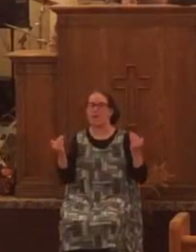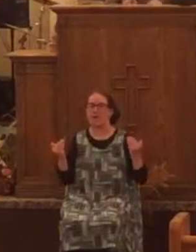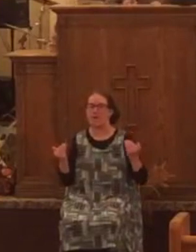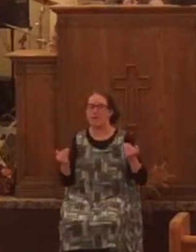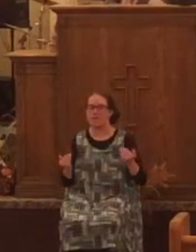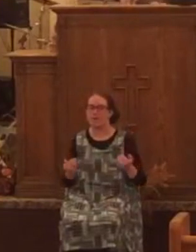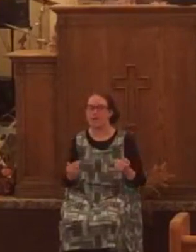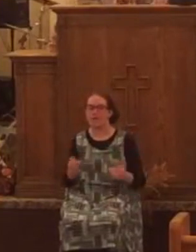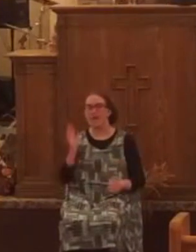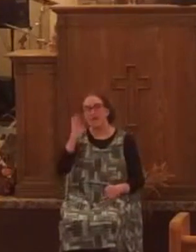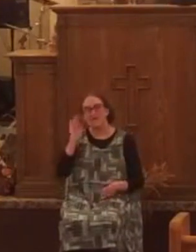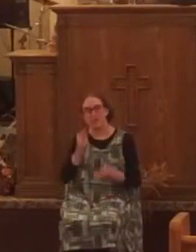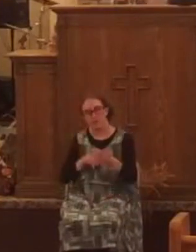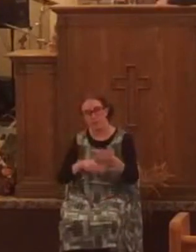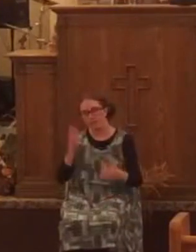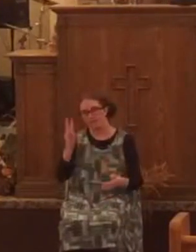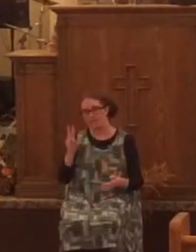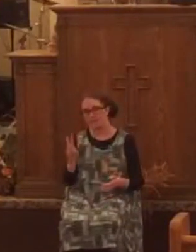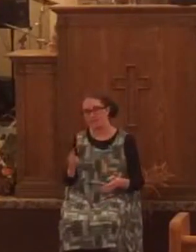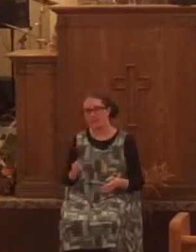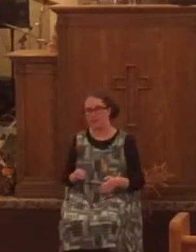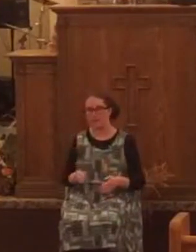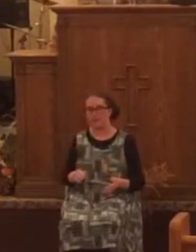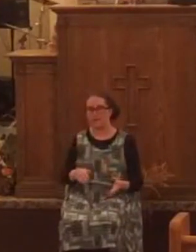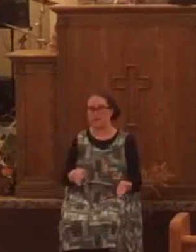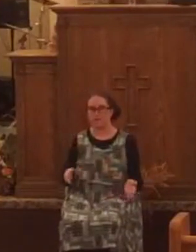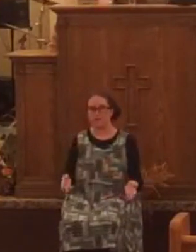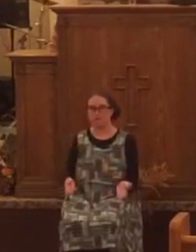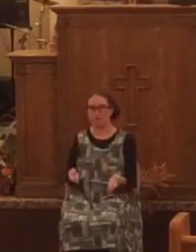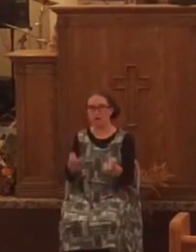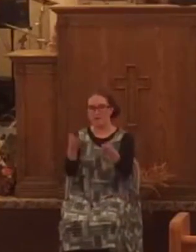look at verse 6. It hath raised us up.